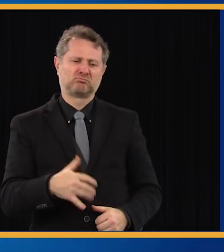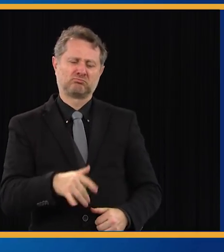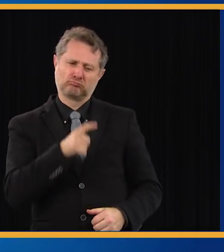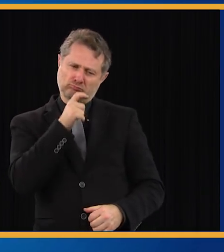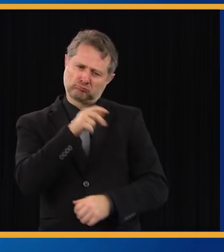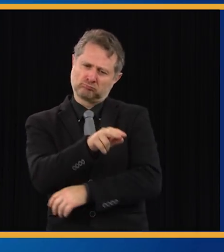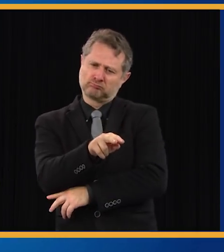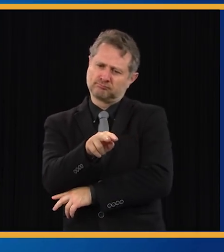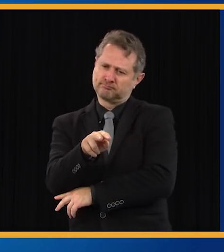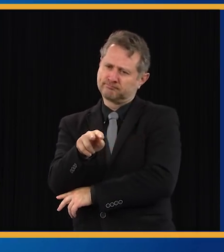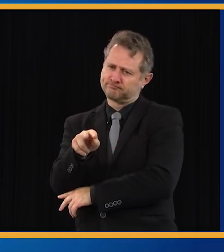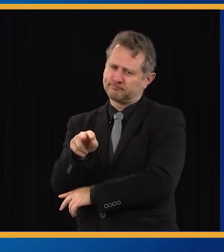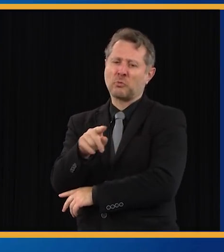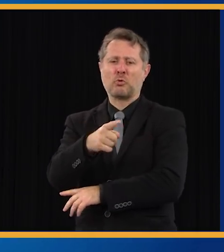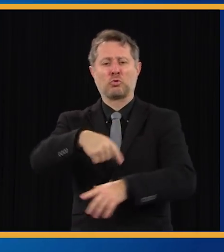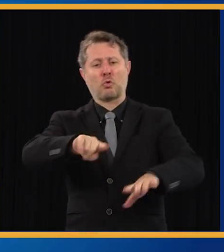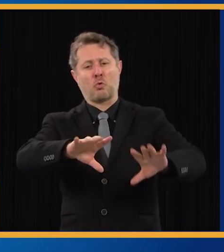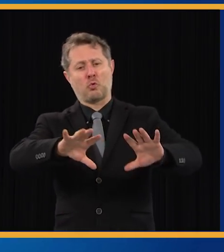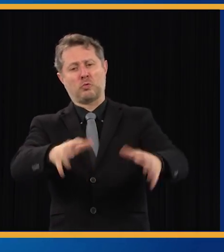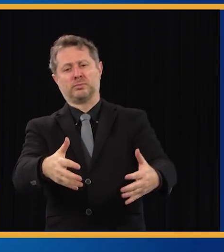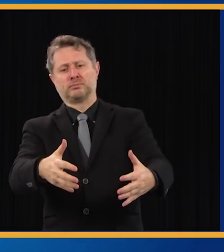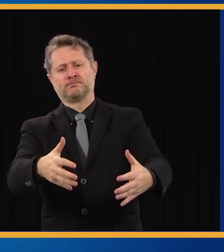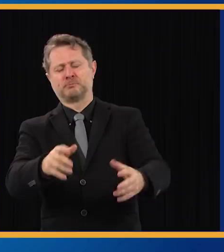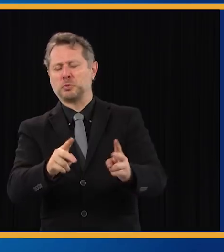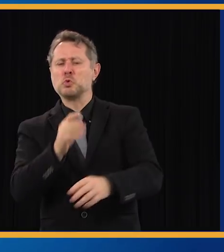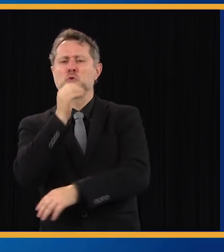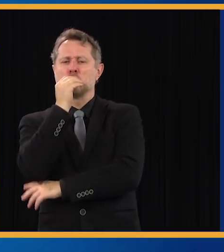people who were in the least